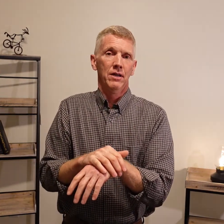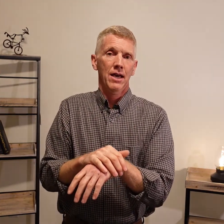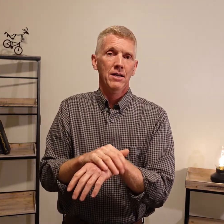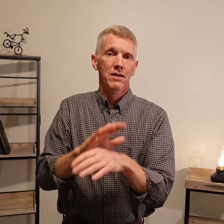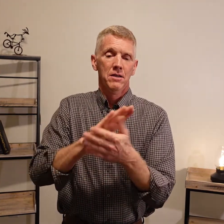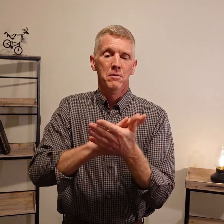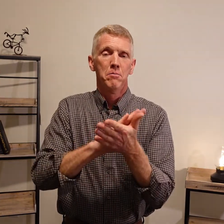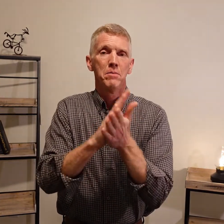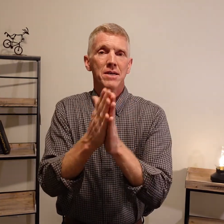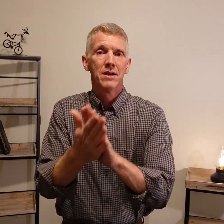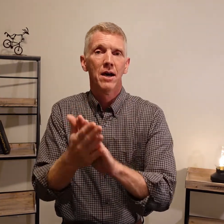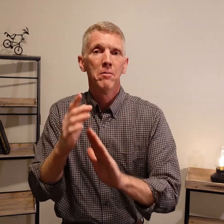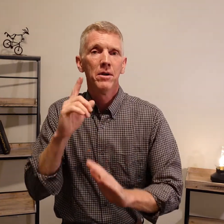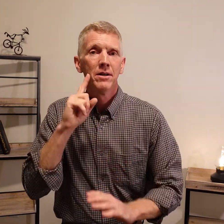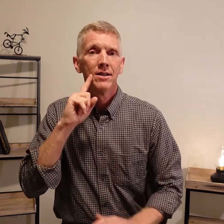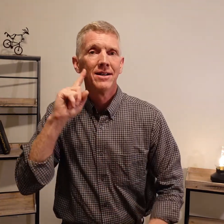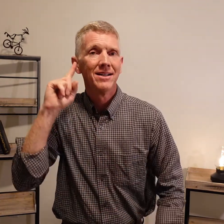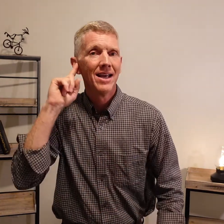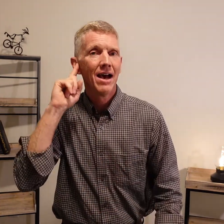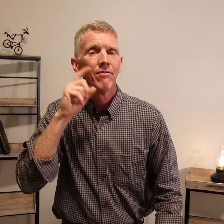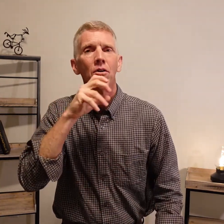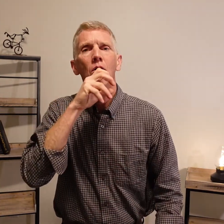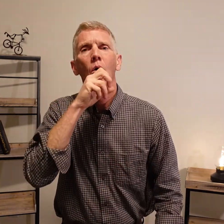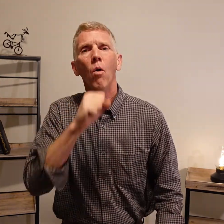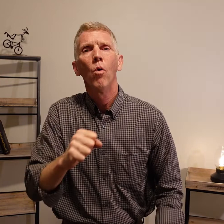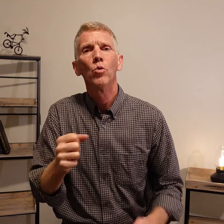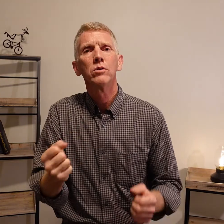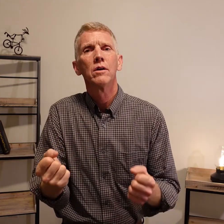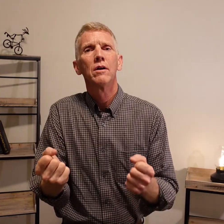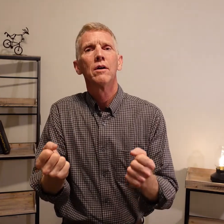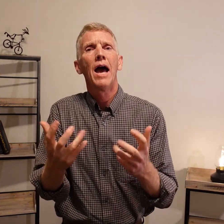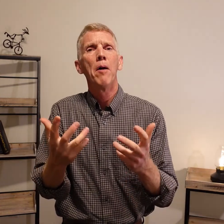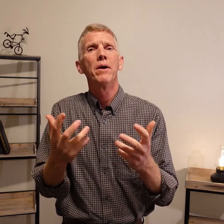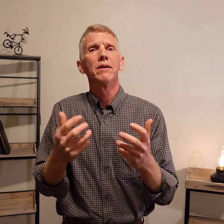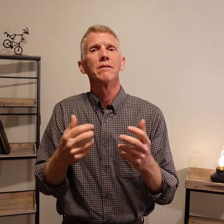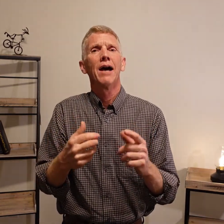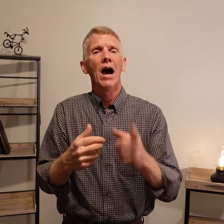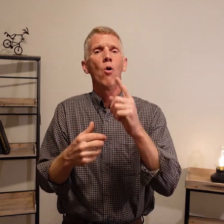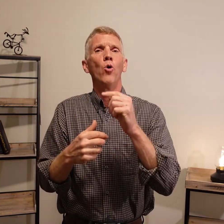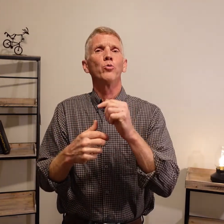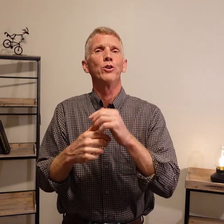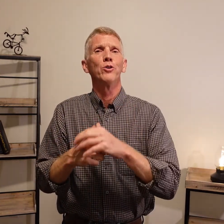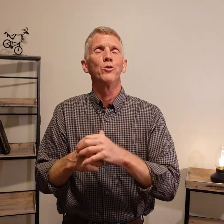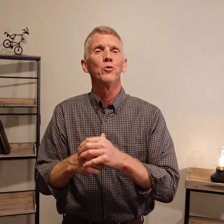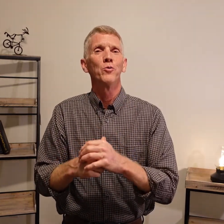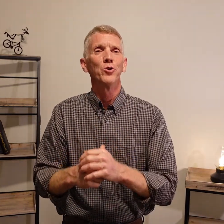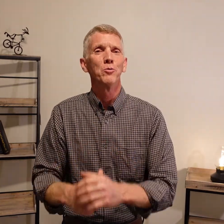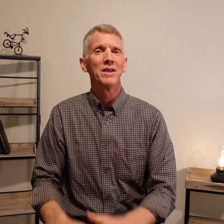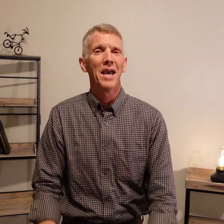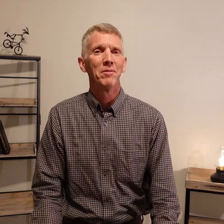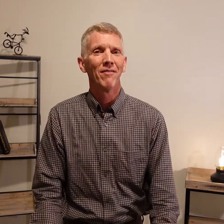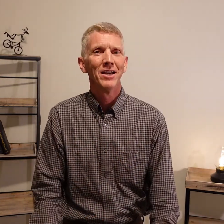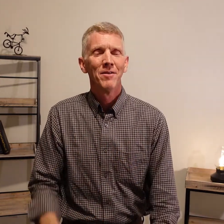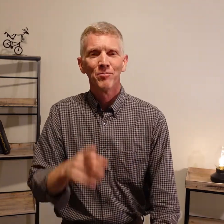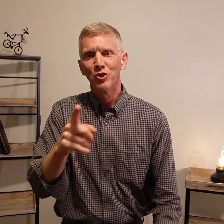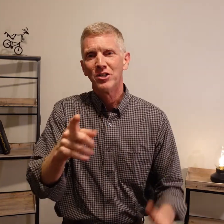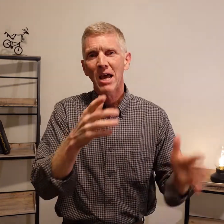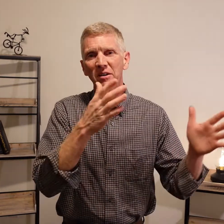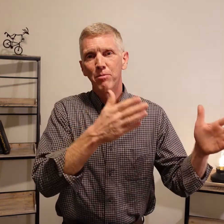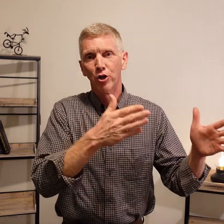Okay. Become deaf. Old, how many? How old were you when you became deaf? Do you see how we've